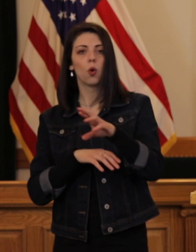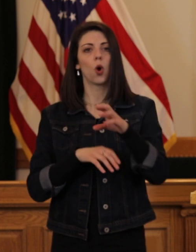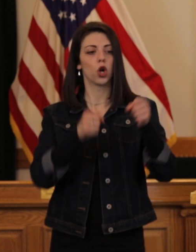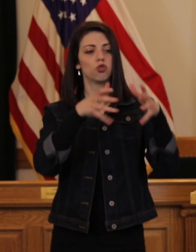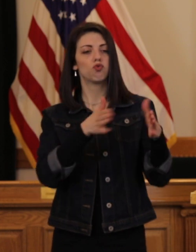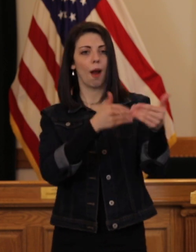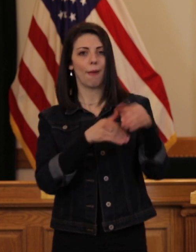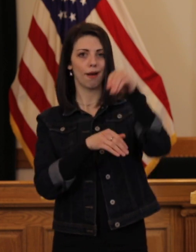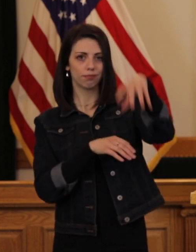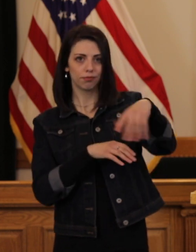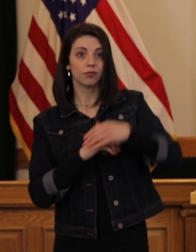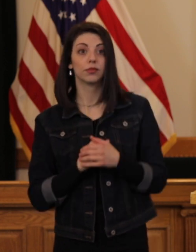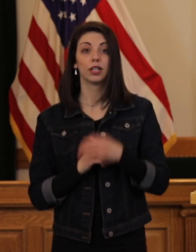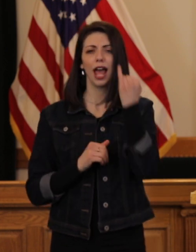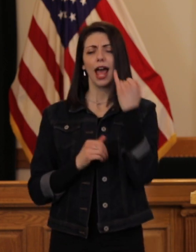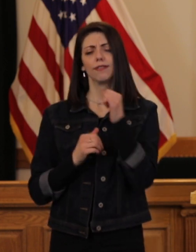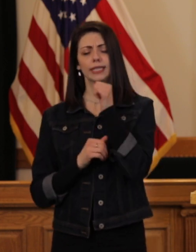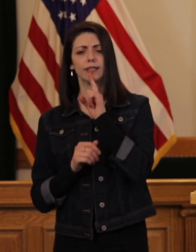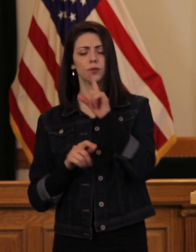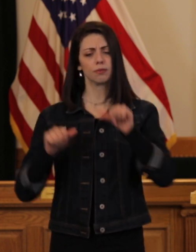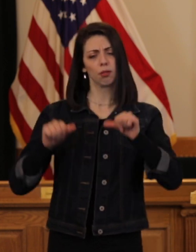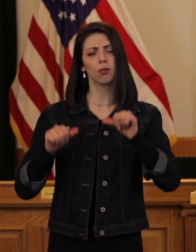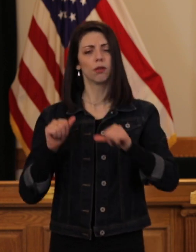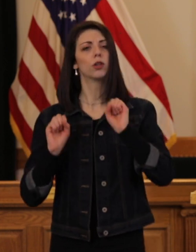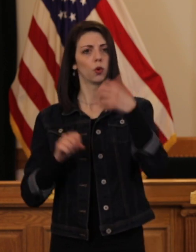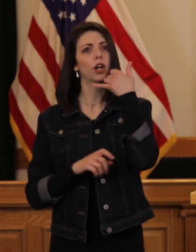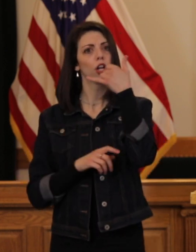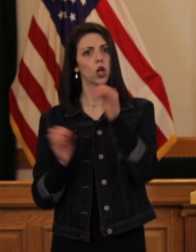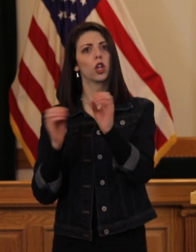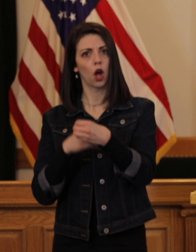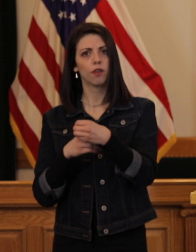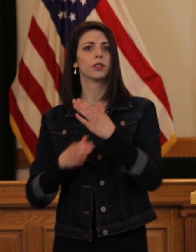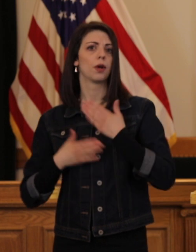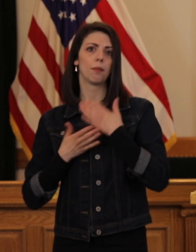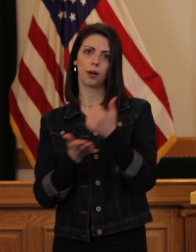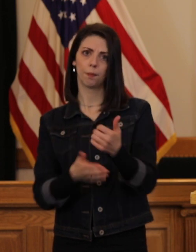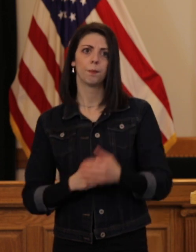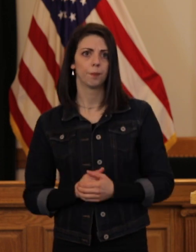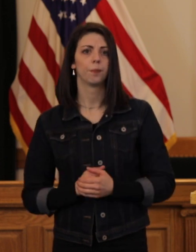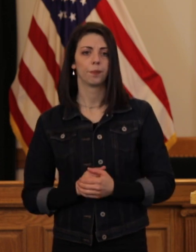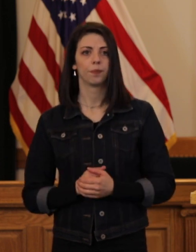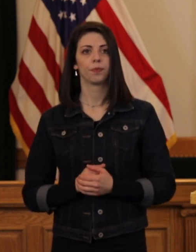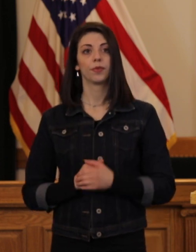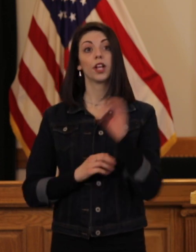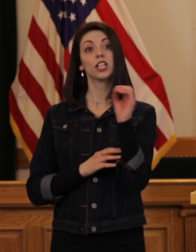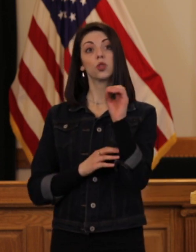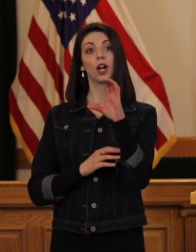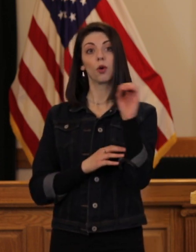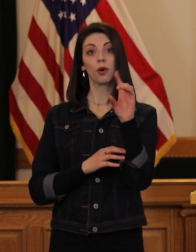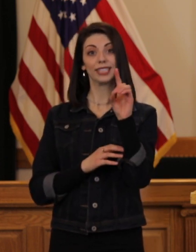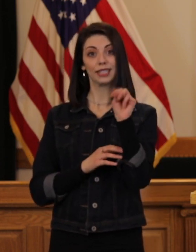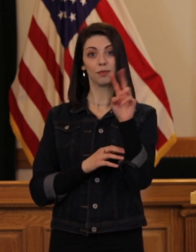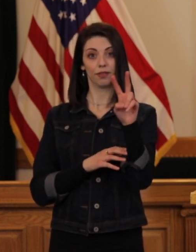form, please call one of our offices and a motor vehicle clerk will be happy to help you. The Oswego County DMVs are ready